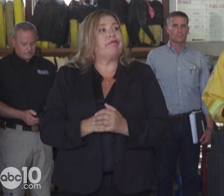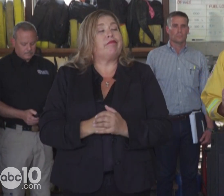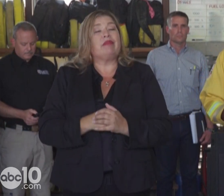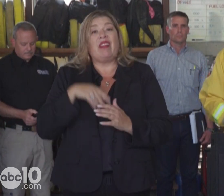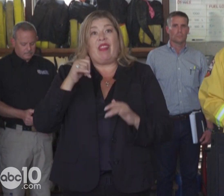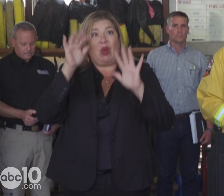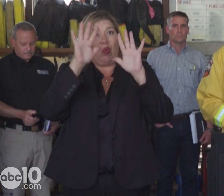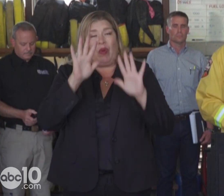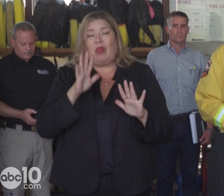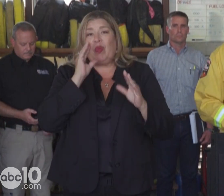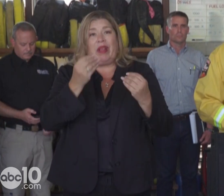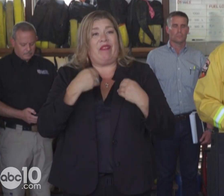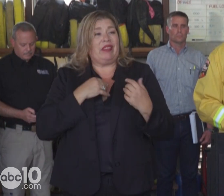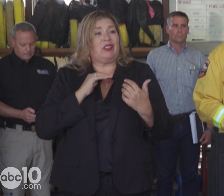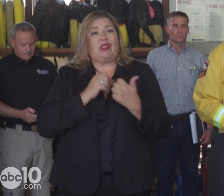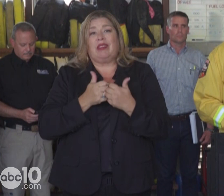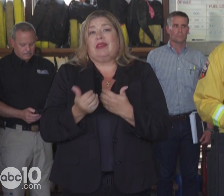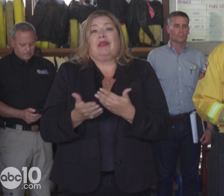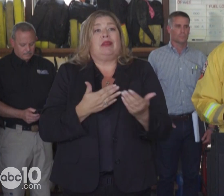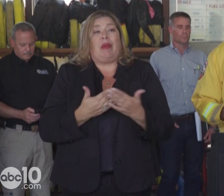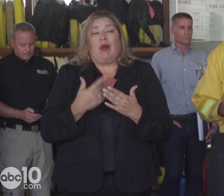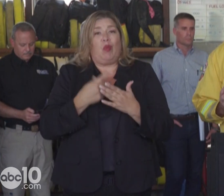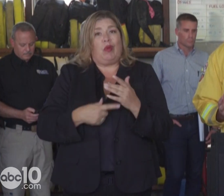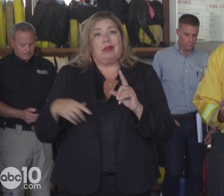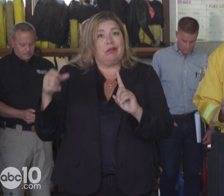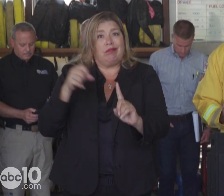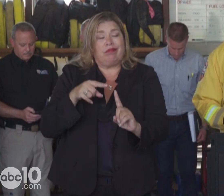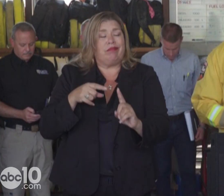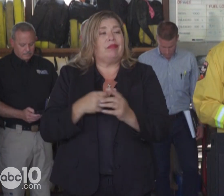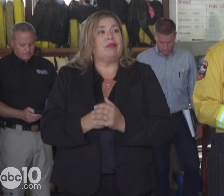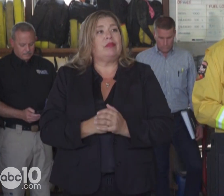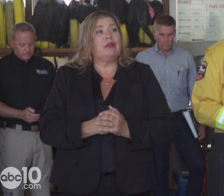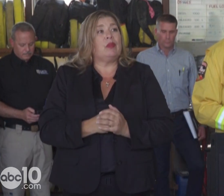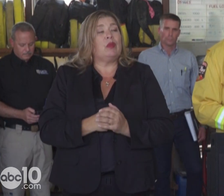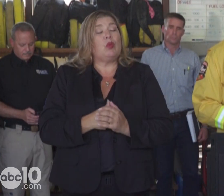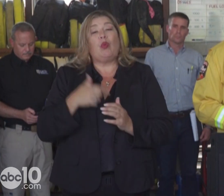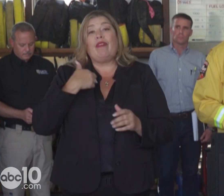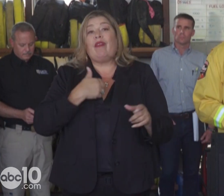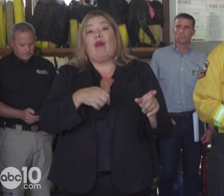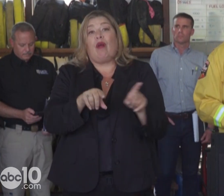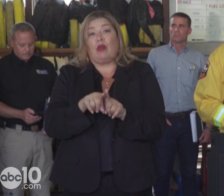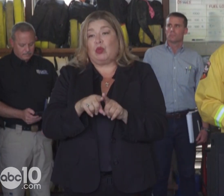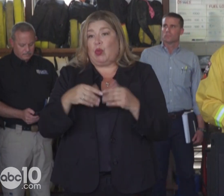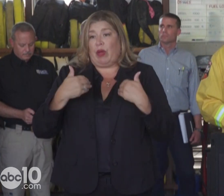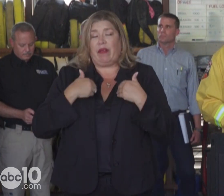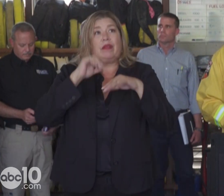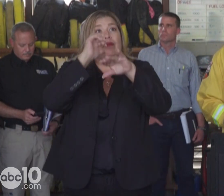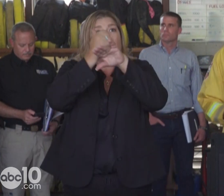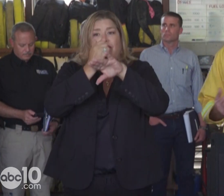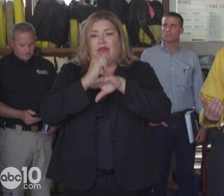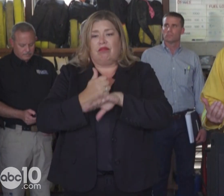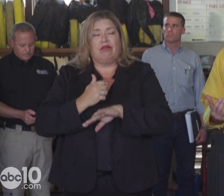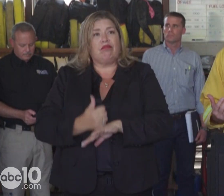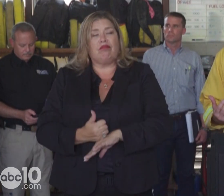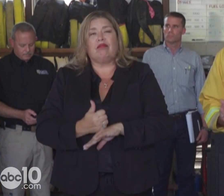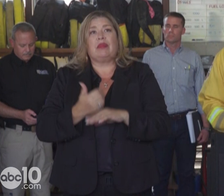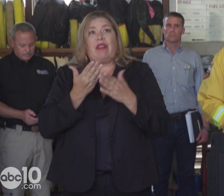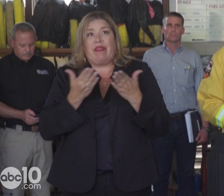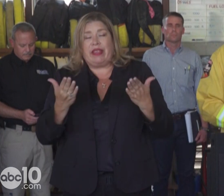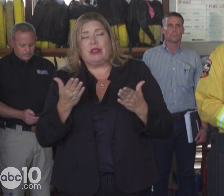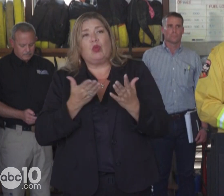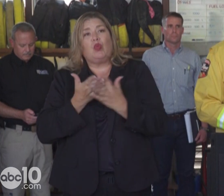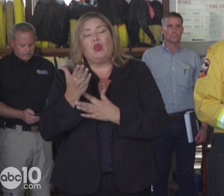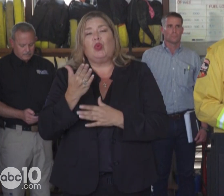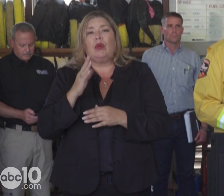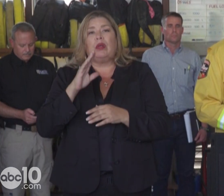no matter what the spark is. So we have also our assets that we're working through the California